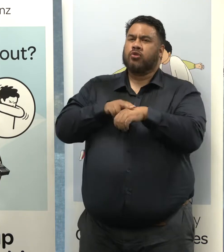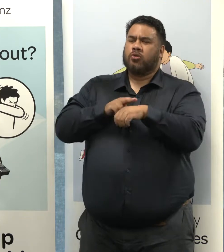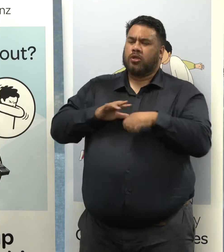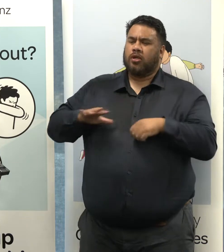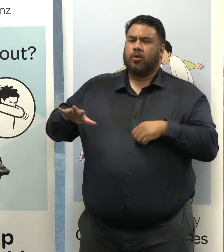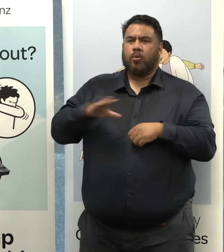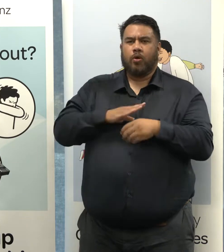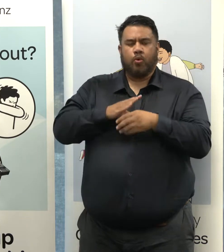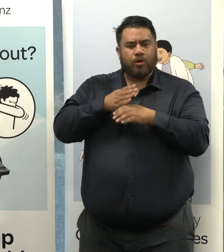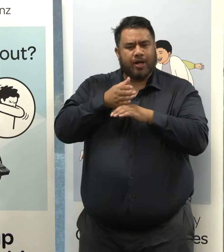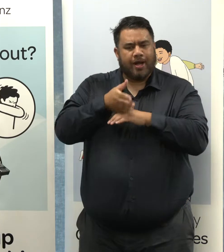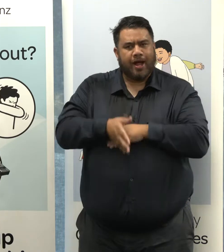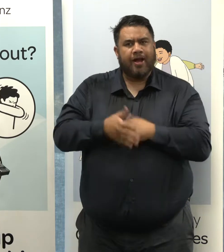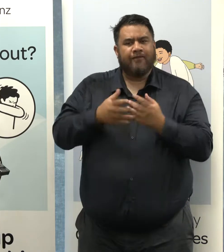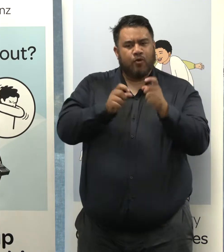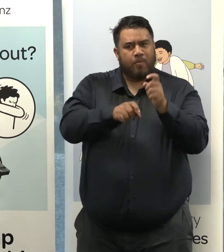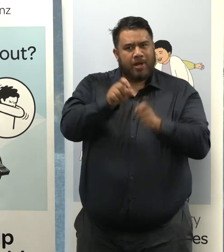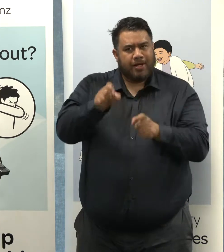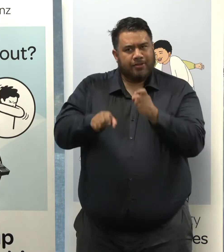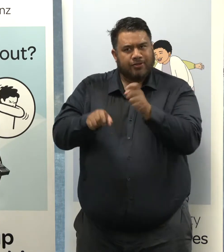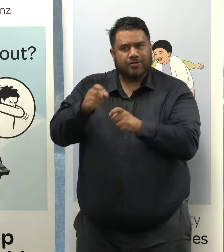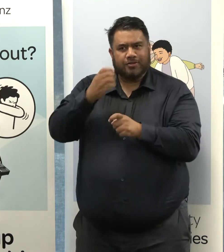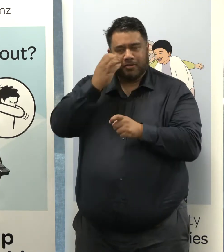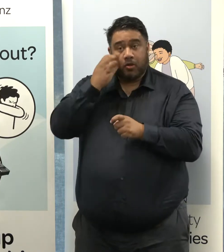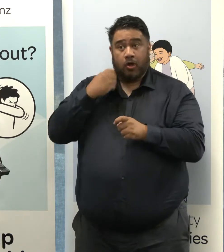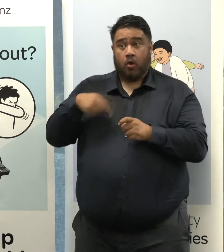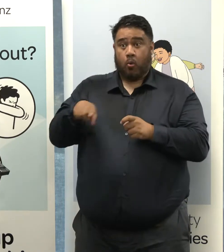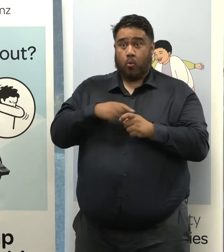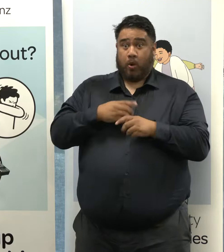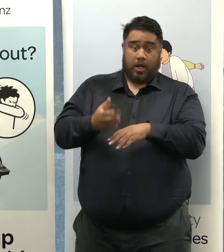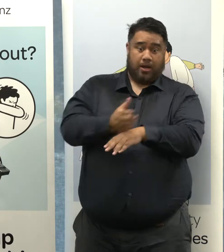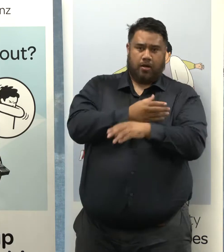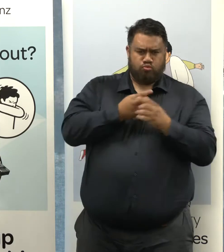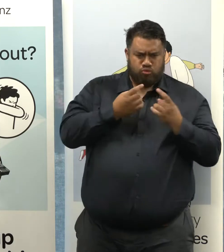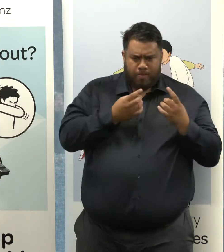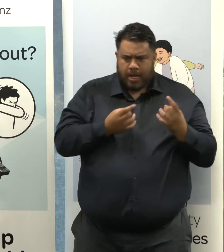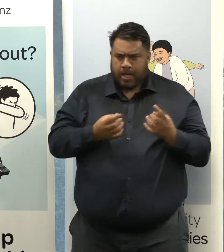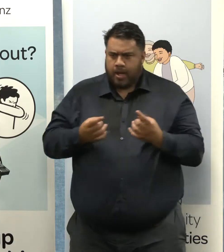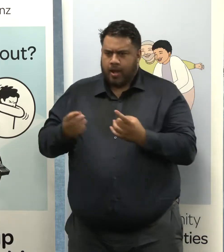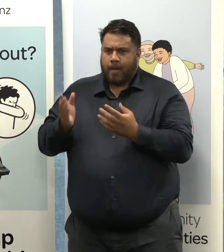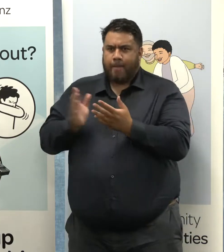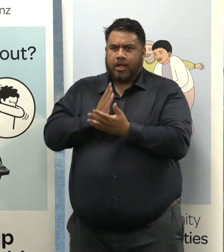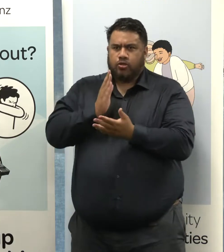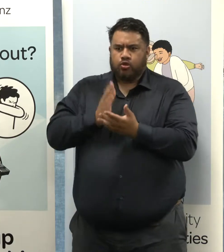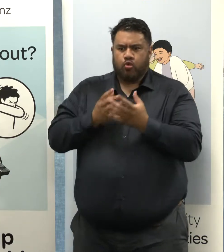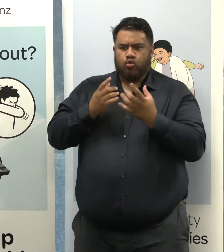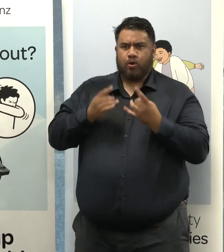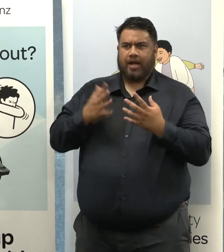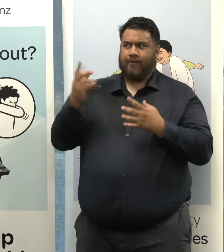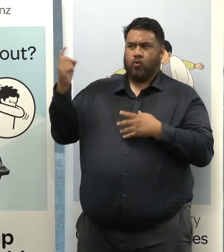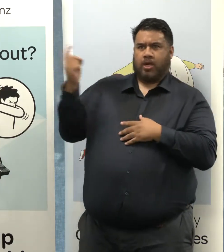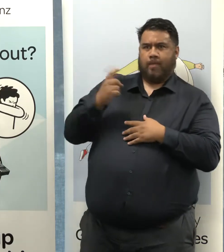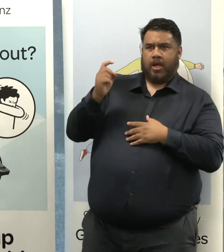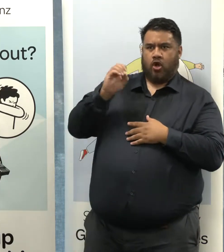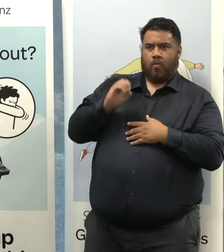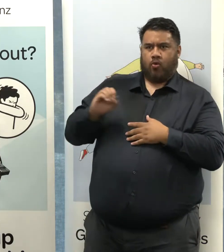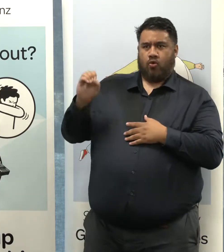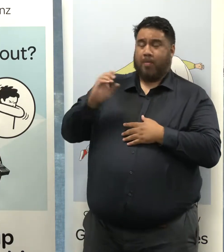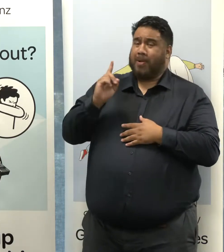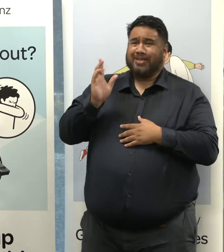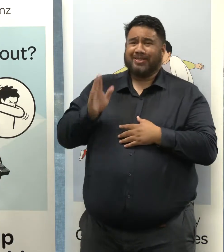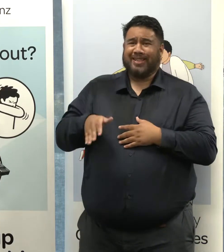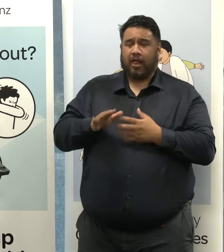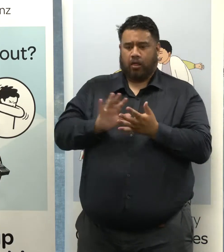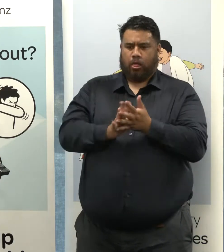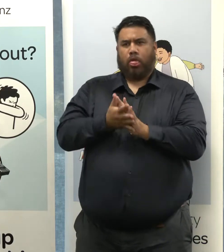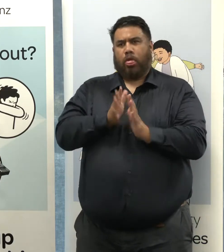patients. And although we are prepared and have done the best that we could do for when the outbreak occurred, it's still going to be a little bit messy for the